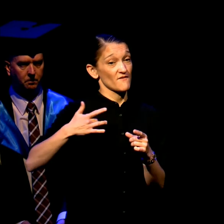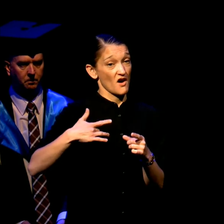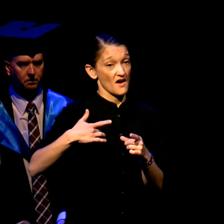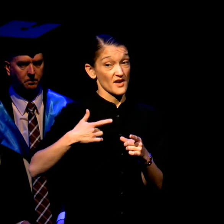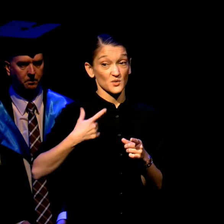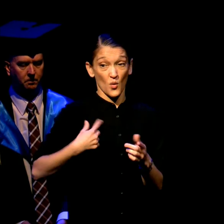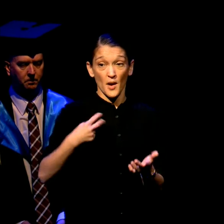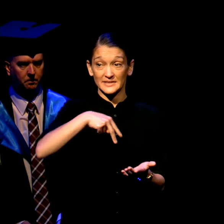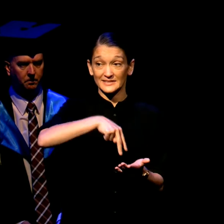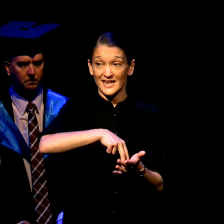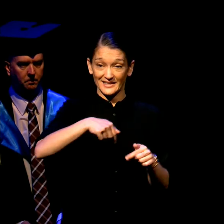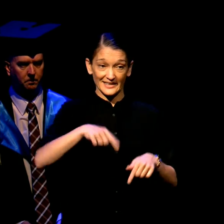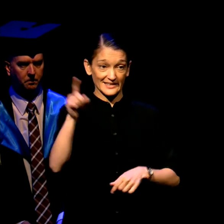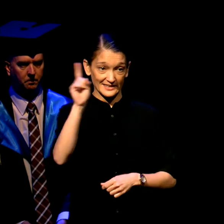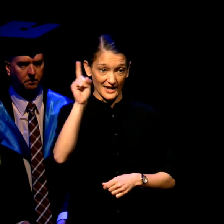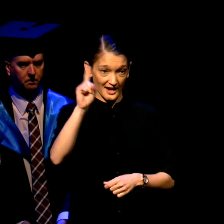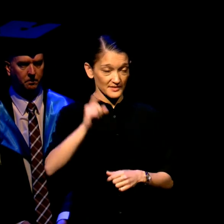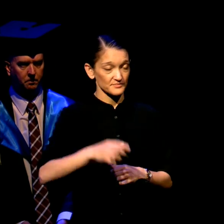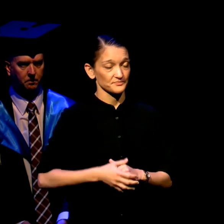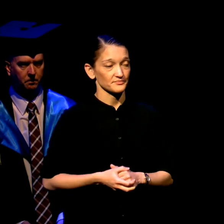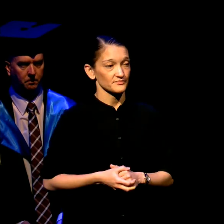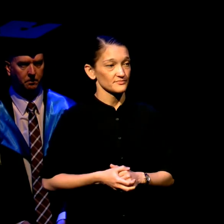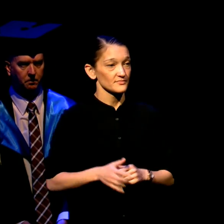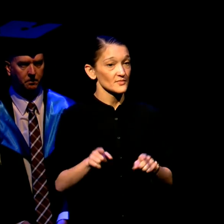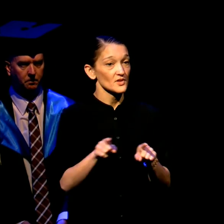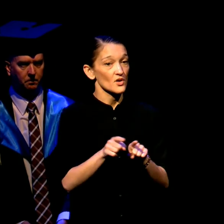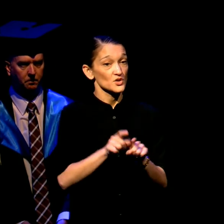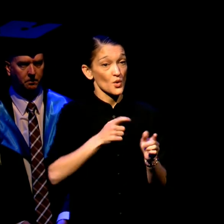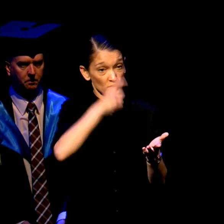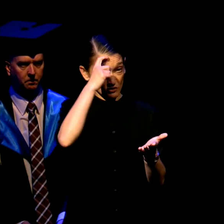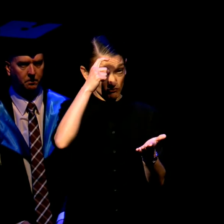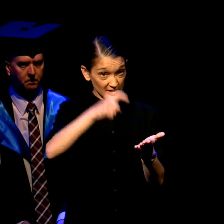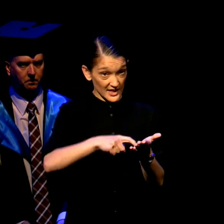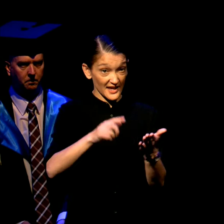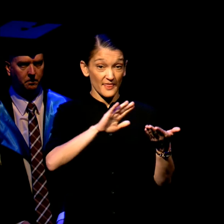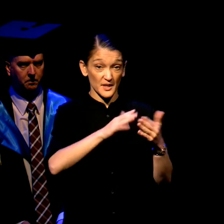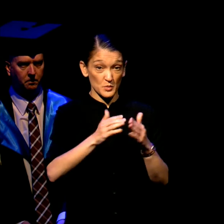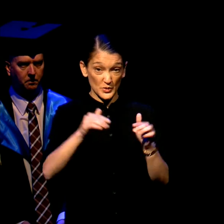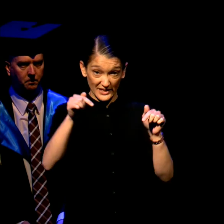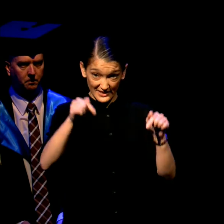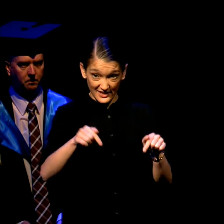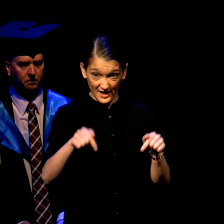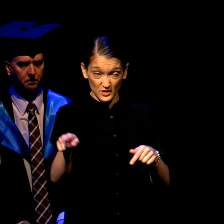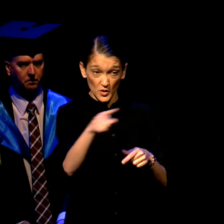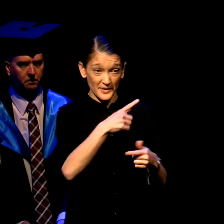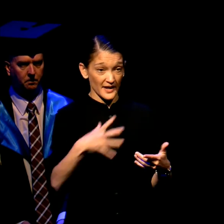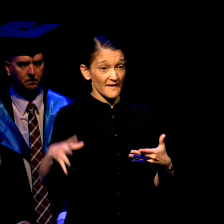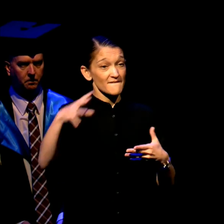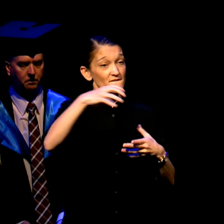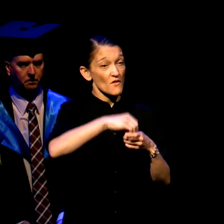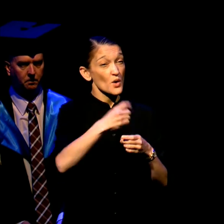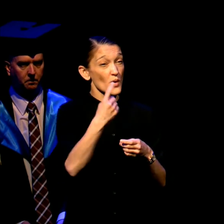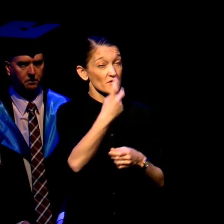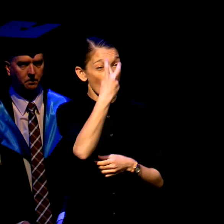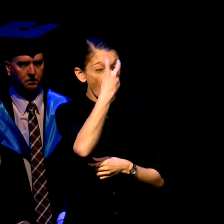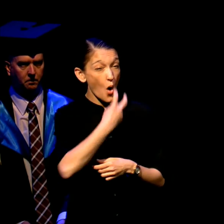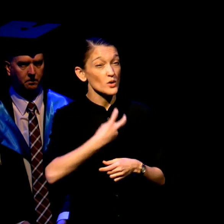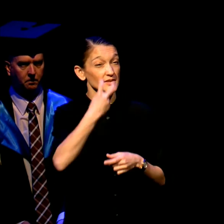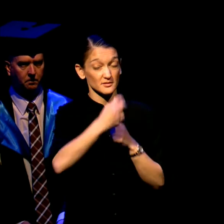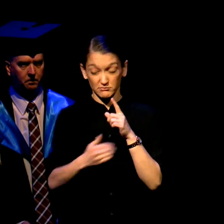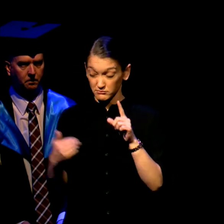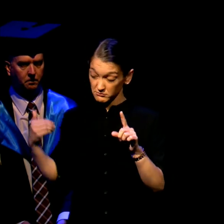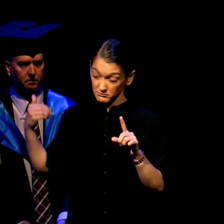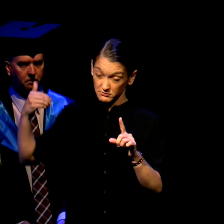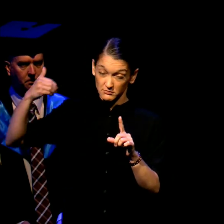today. I also want to recognise the commitment you are making here today by engaging in one of the oldest continuing practicing